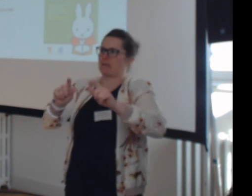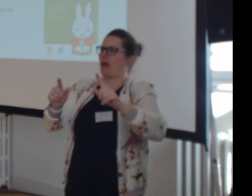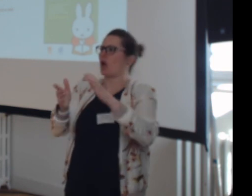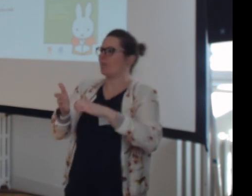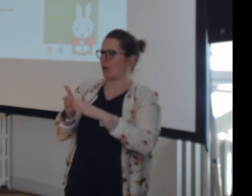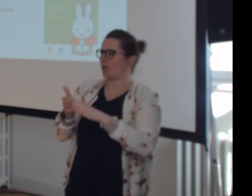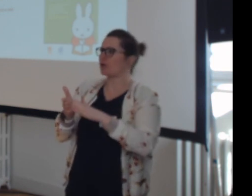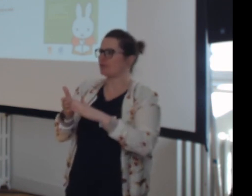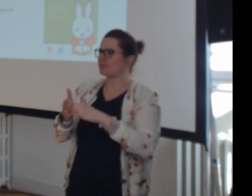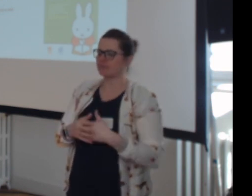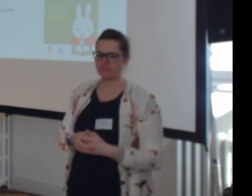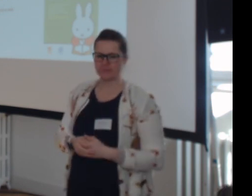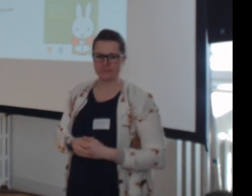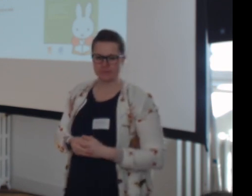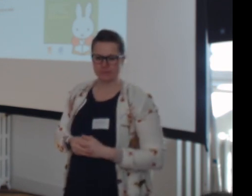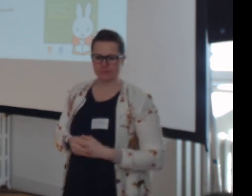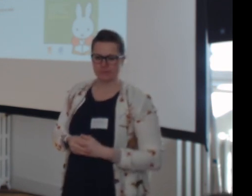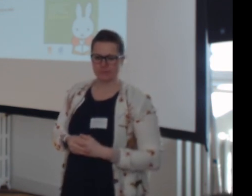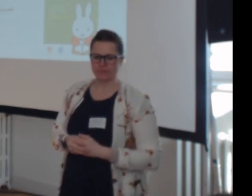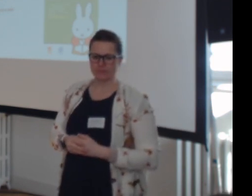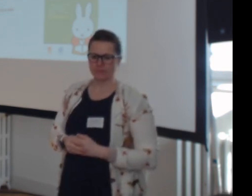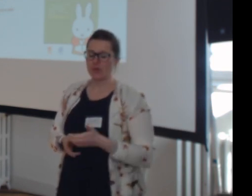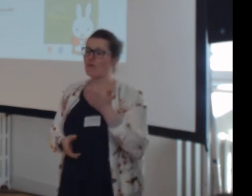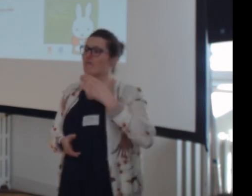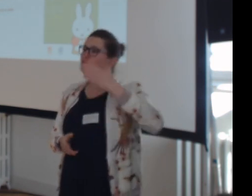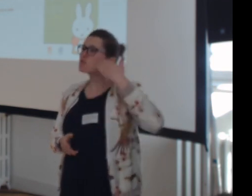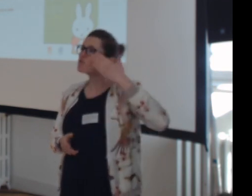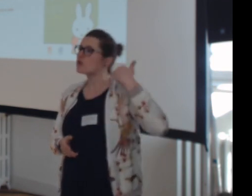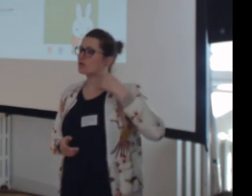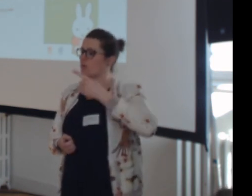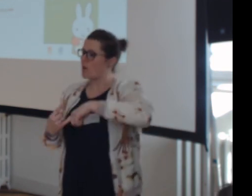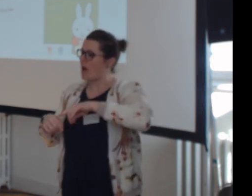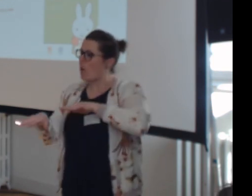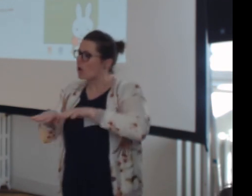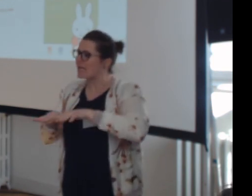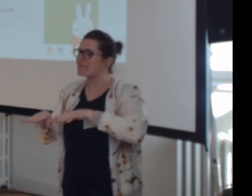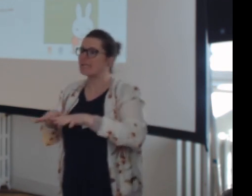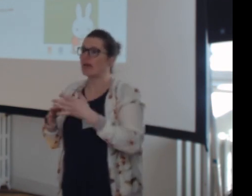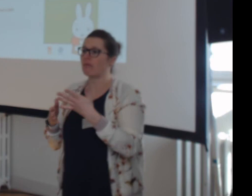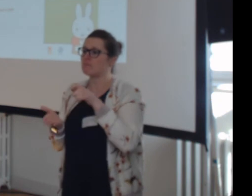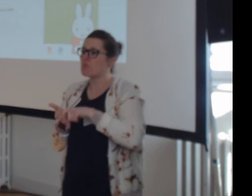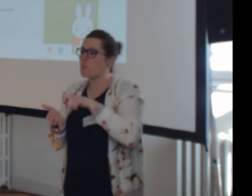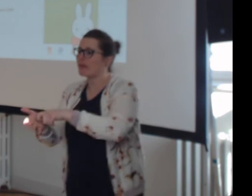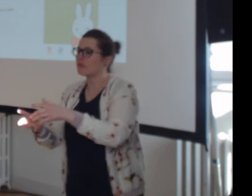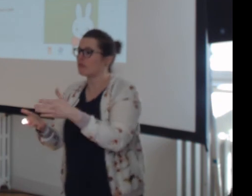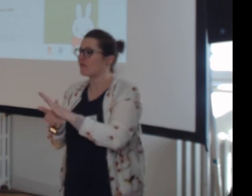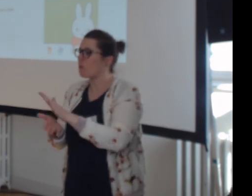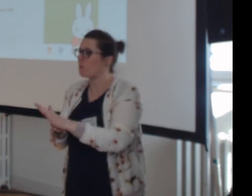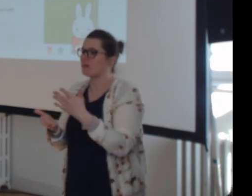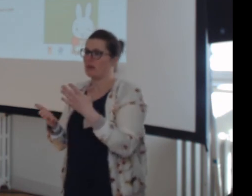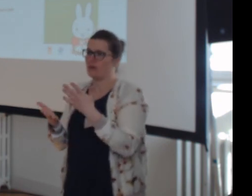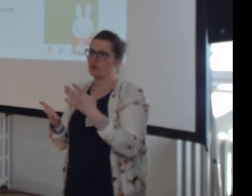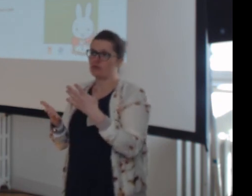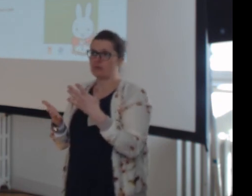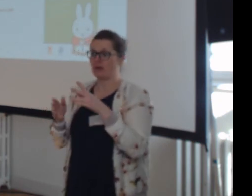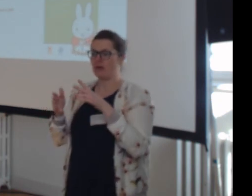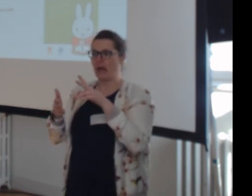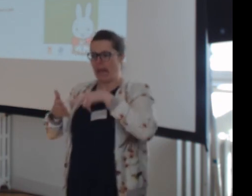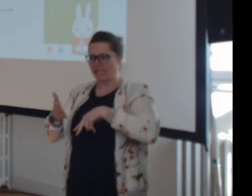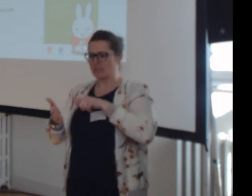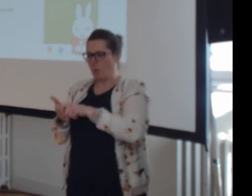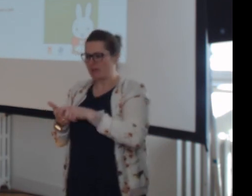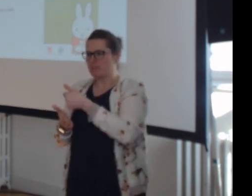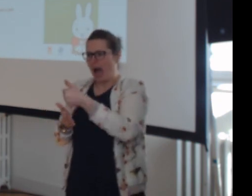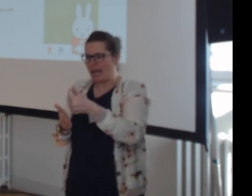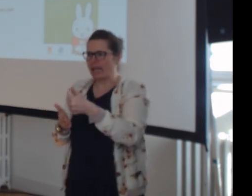used to organize Dutch, reading sessions only in